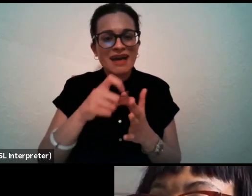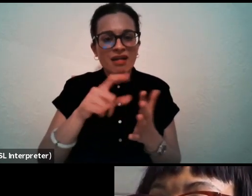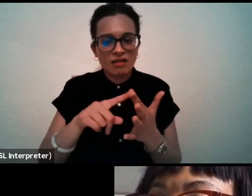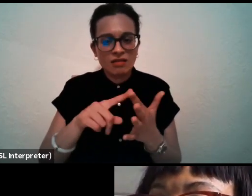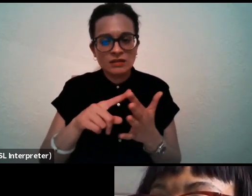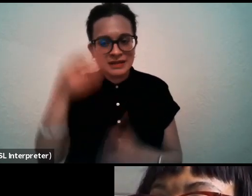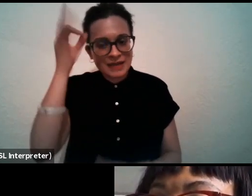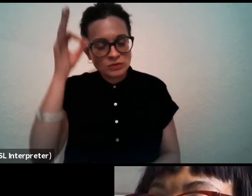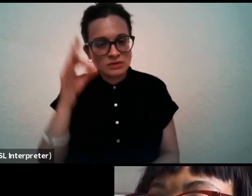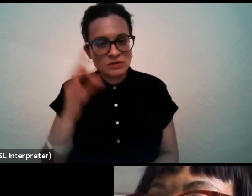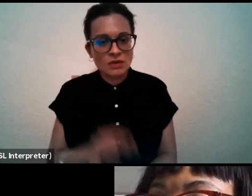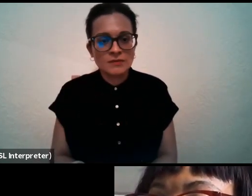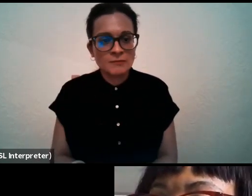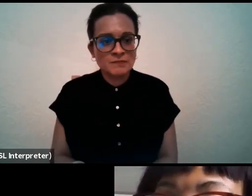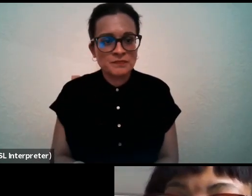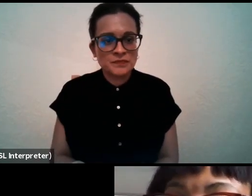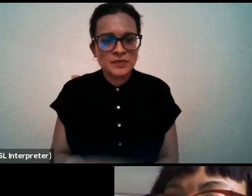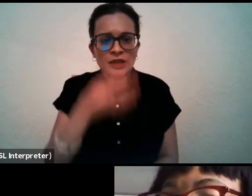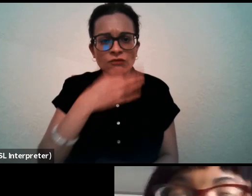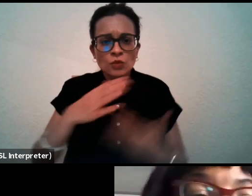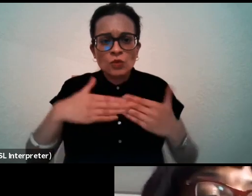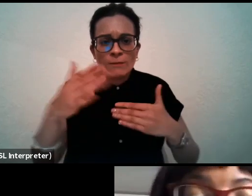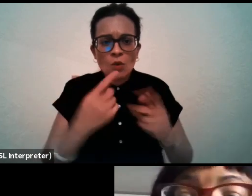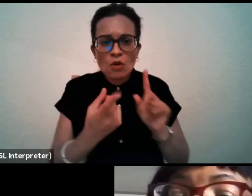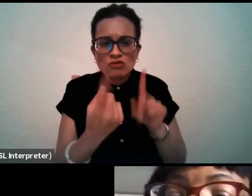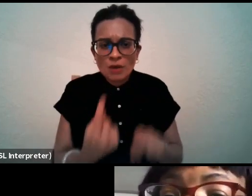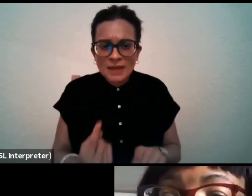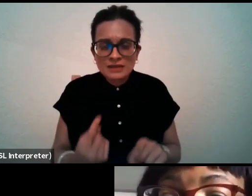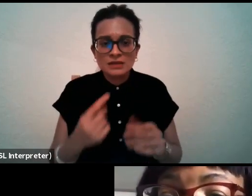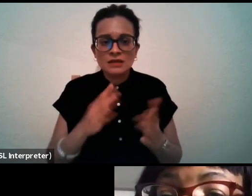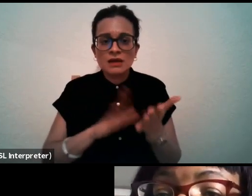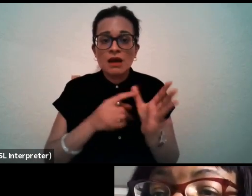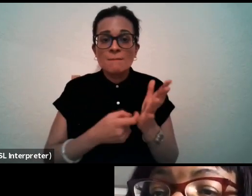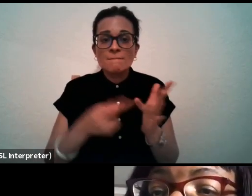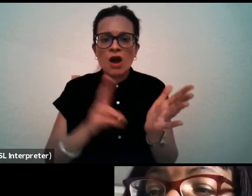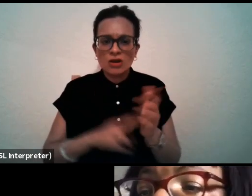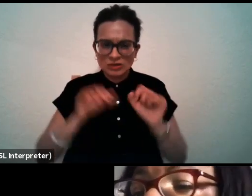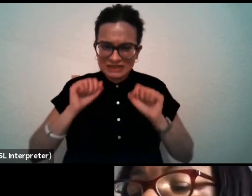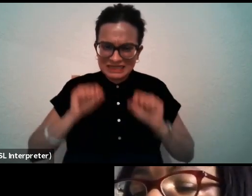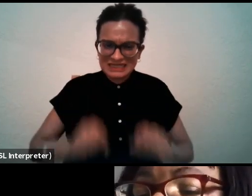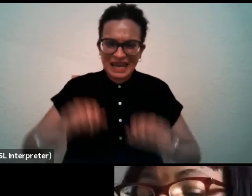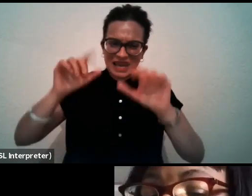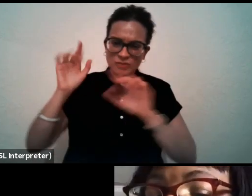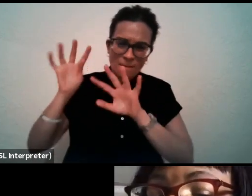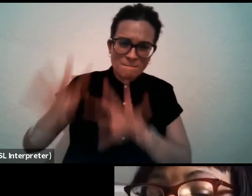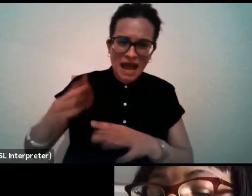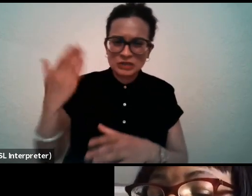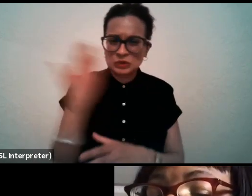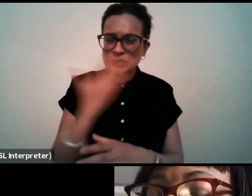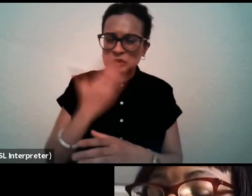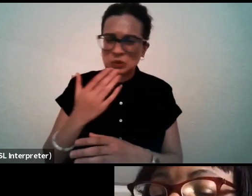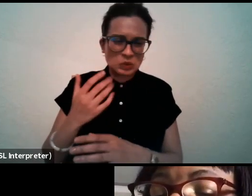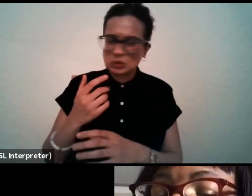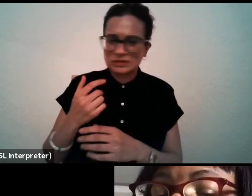So we've had a few more comments. So Marlon says, yes, boycott the schools. We've